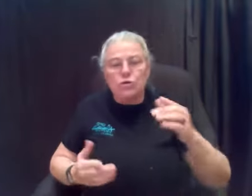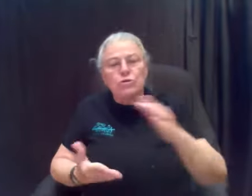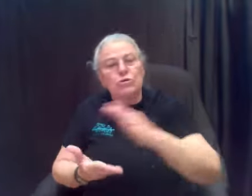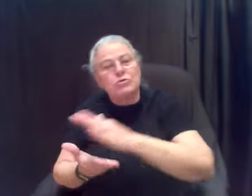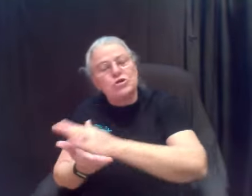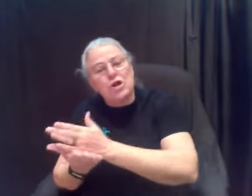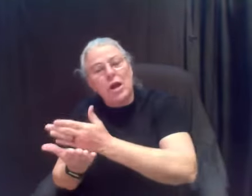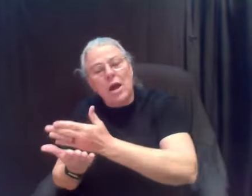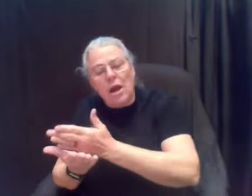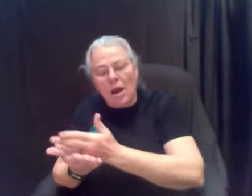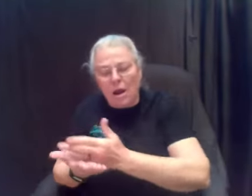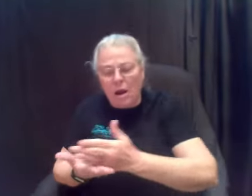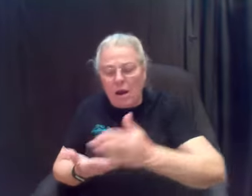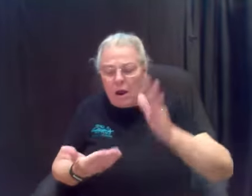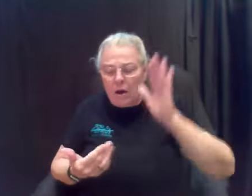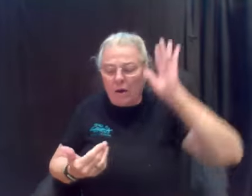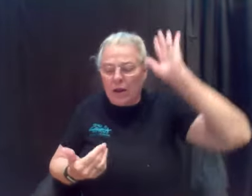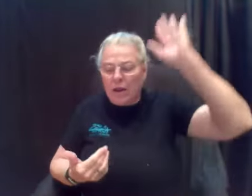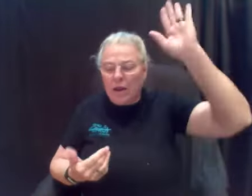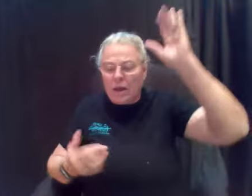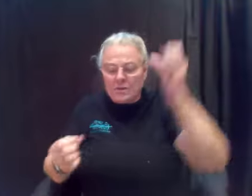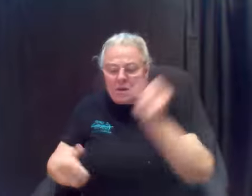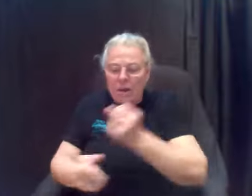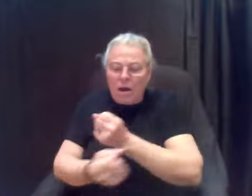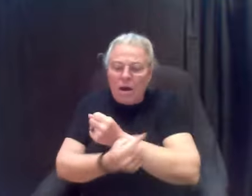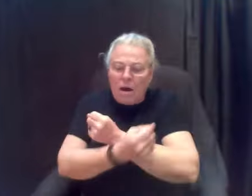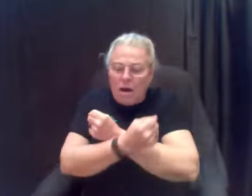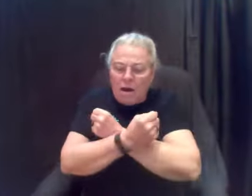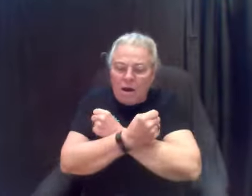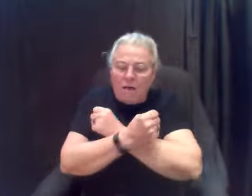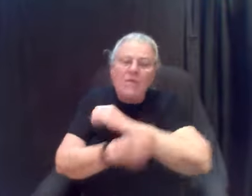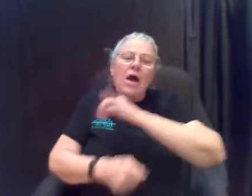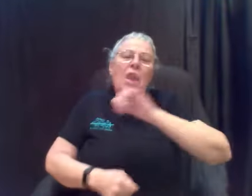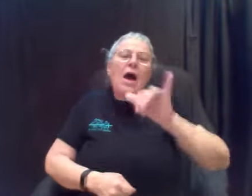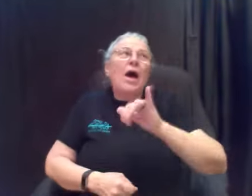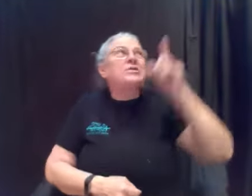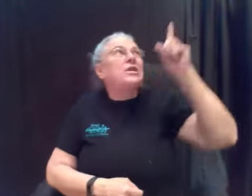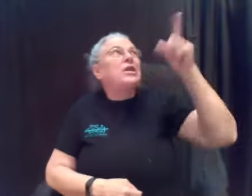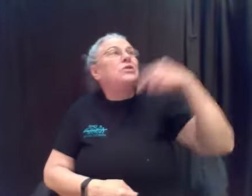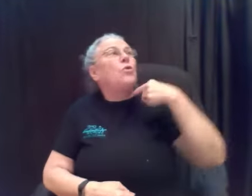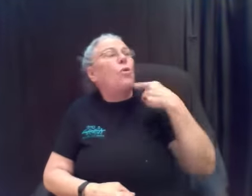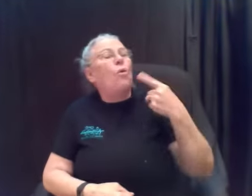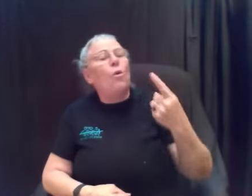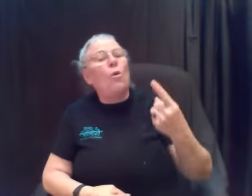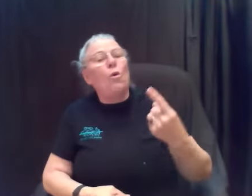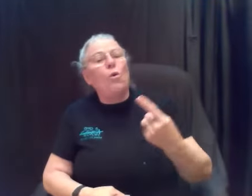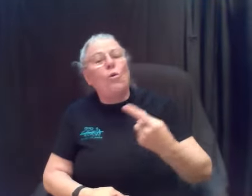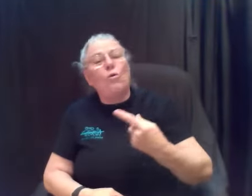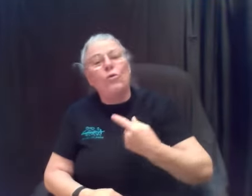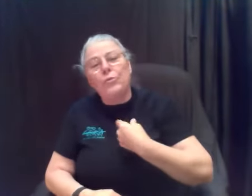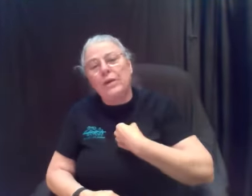to share his love as he told